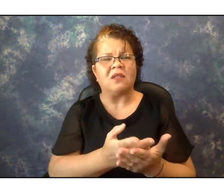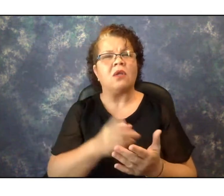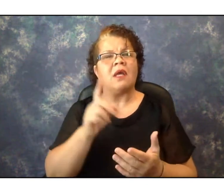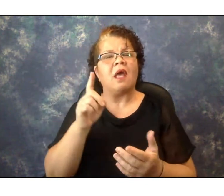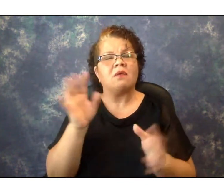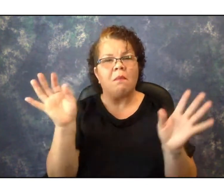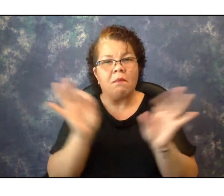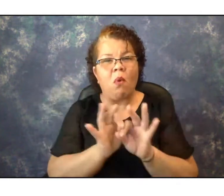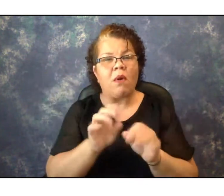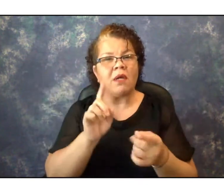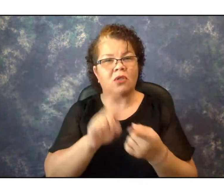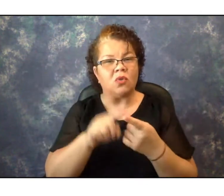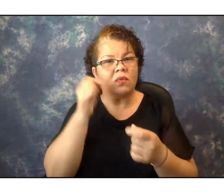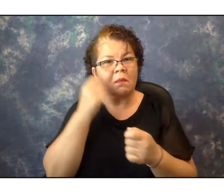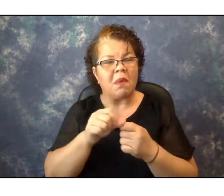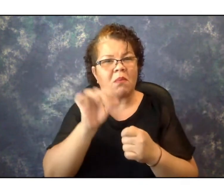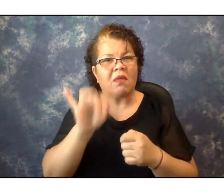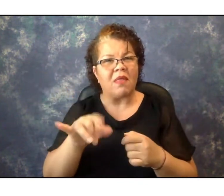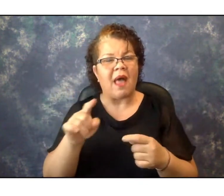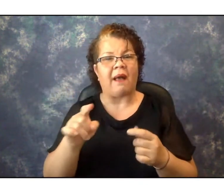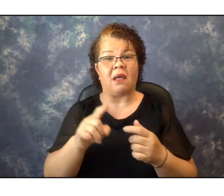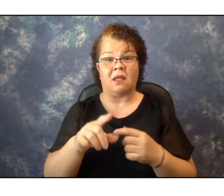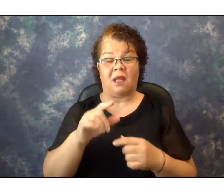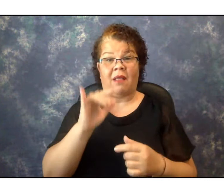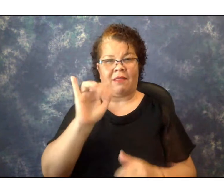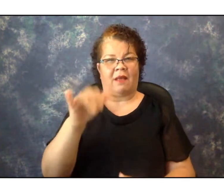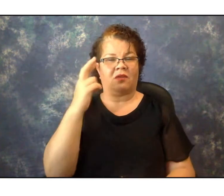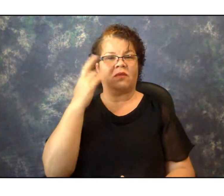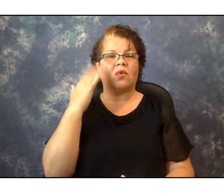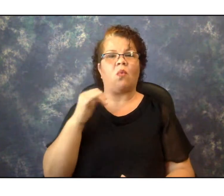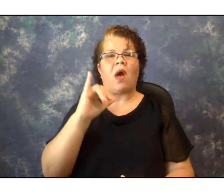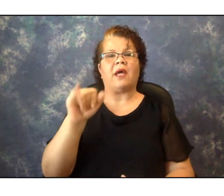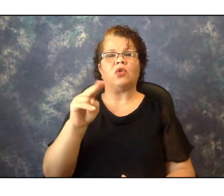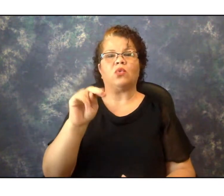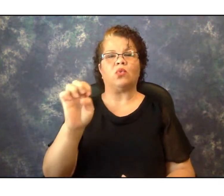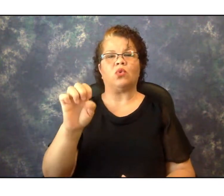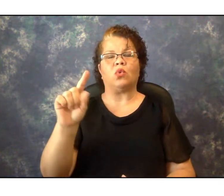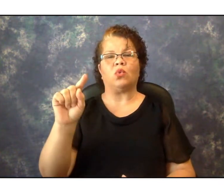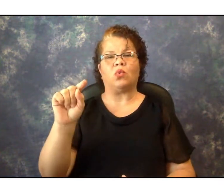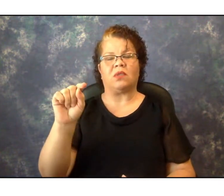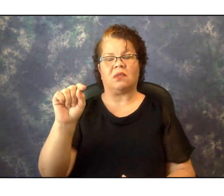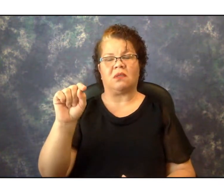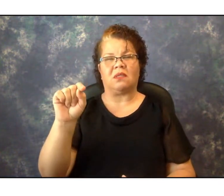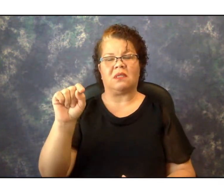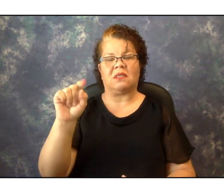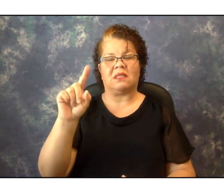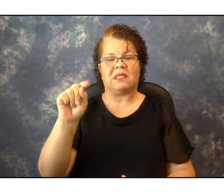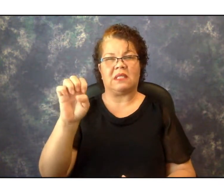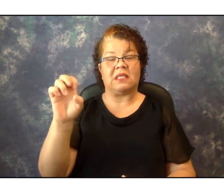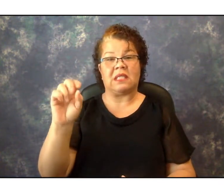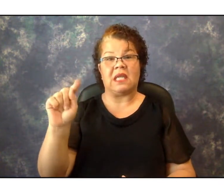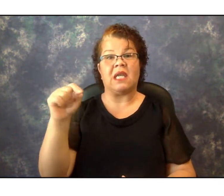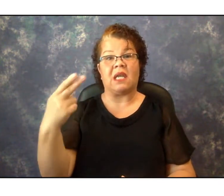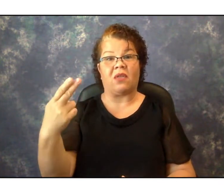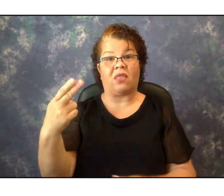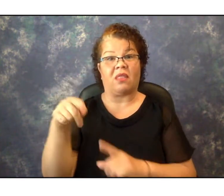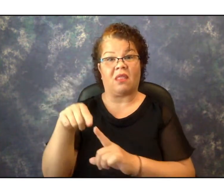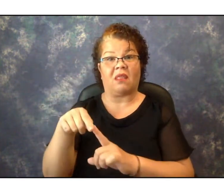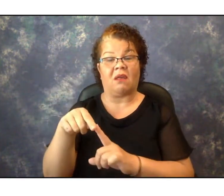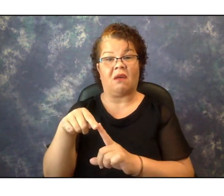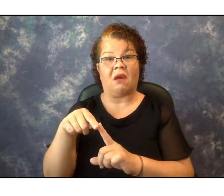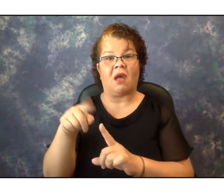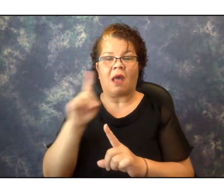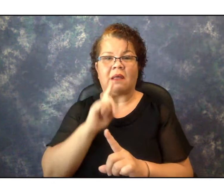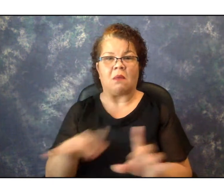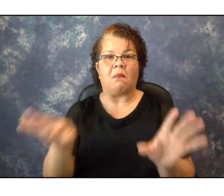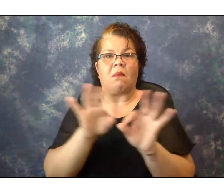us of. I mean, it's hard to believe, even 3 months ago that Juneteenth wasn't a national holiday and now it is. And so there